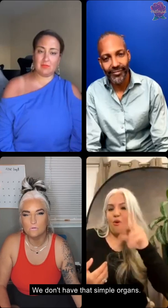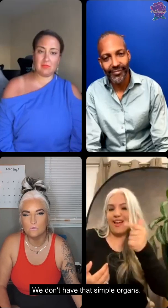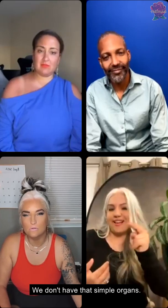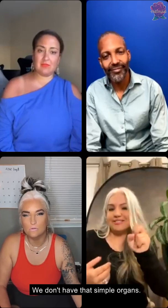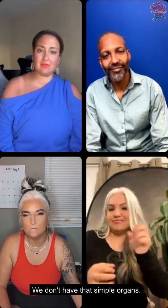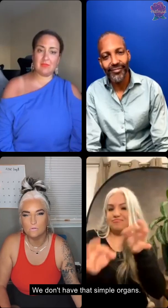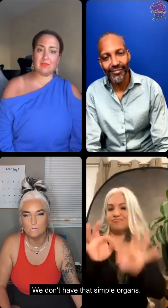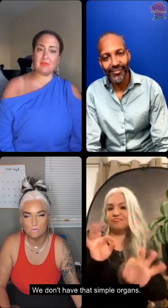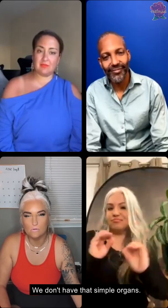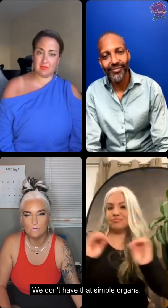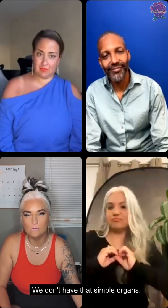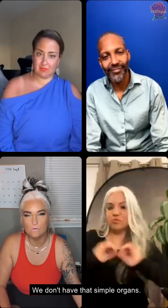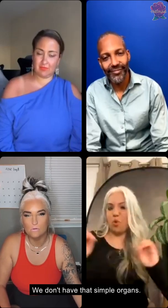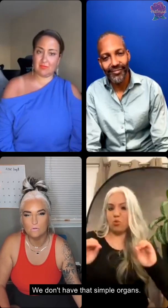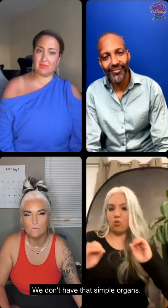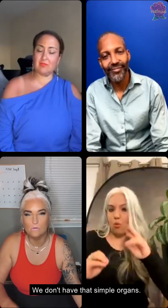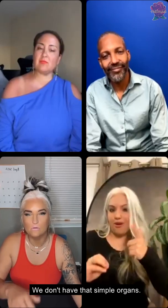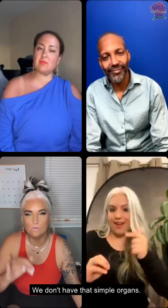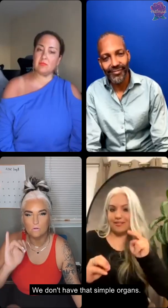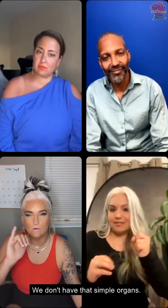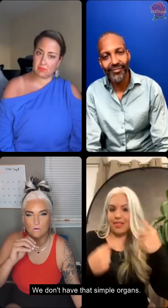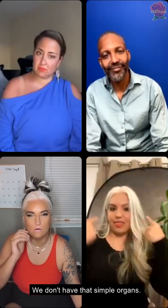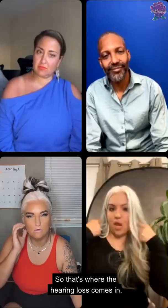don't have that simple organs.